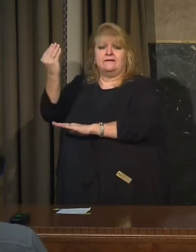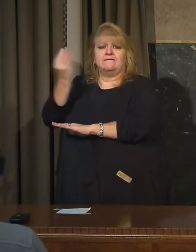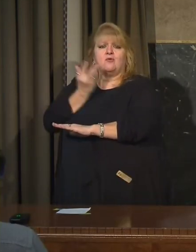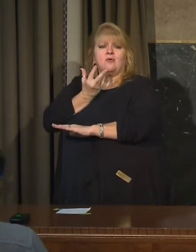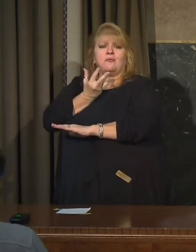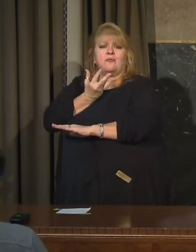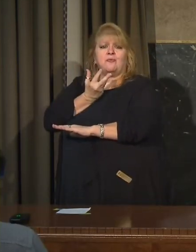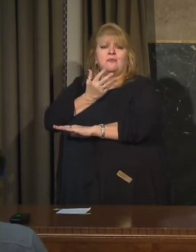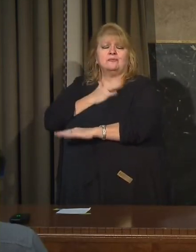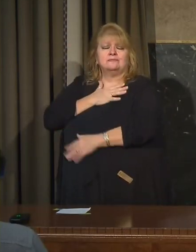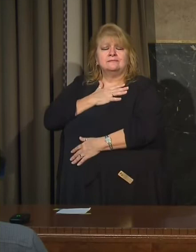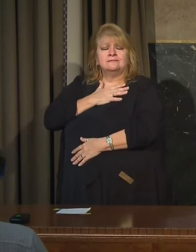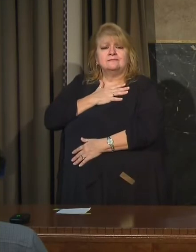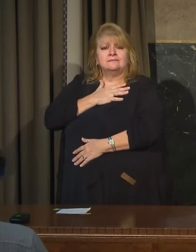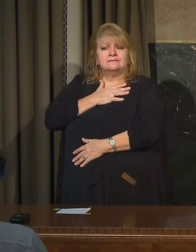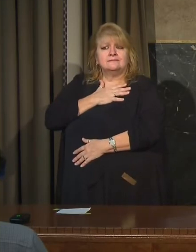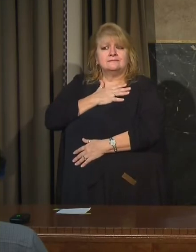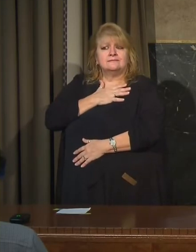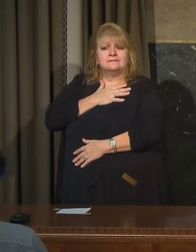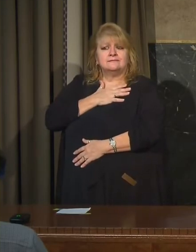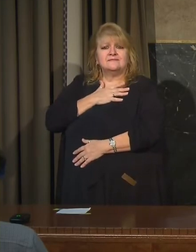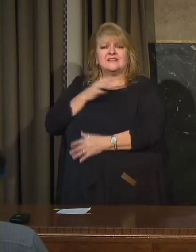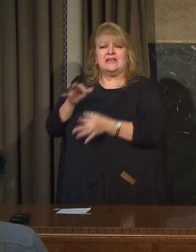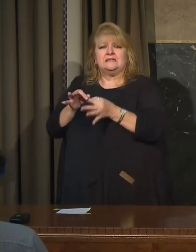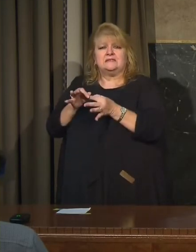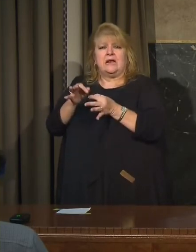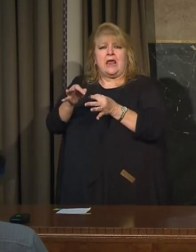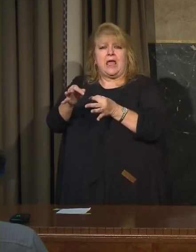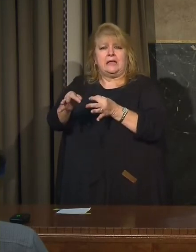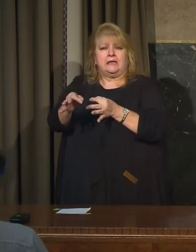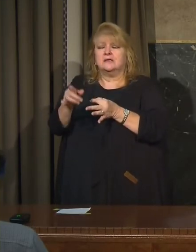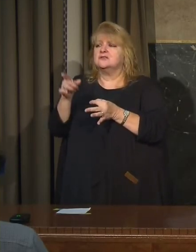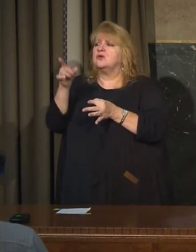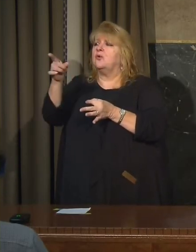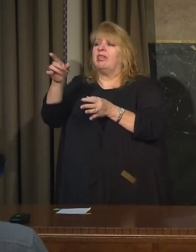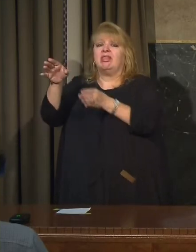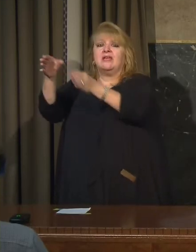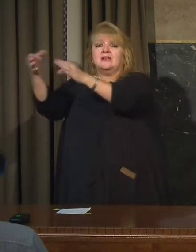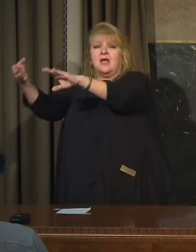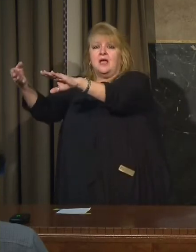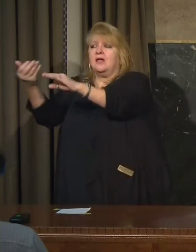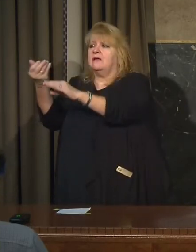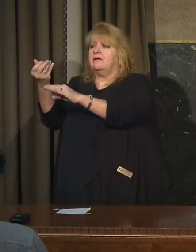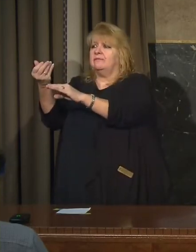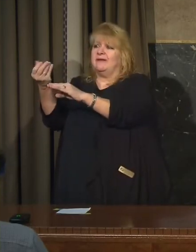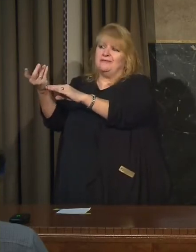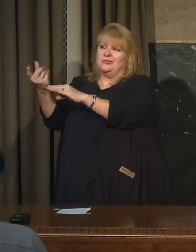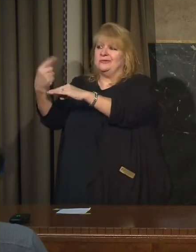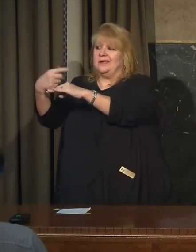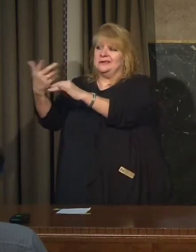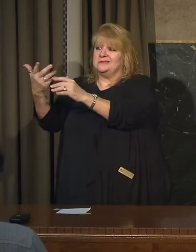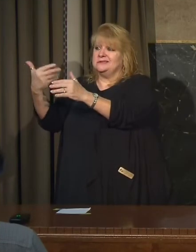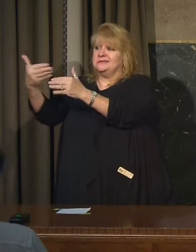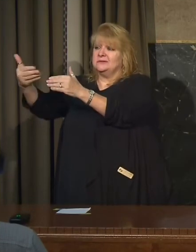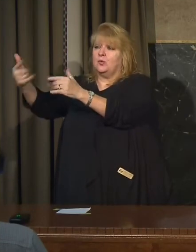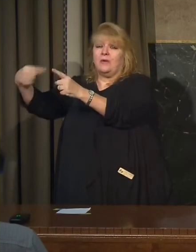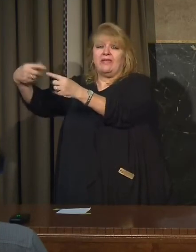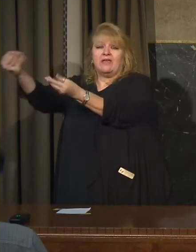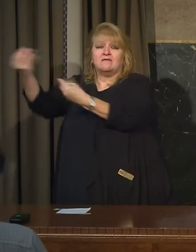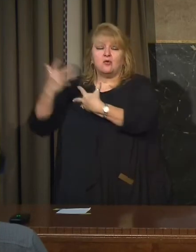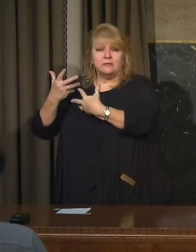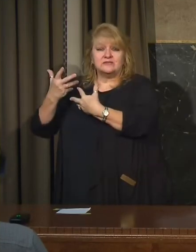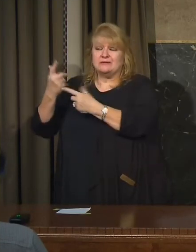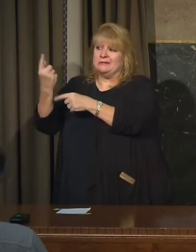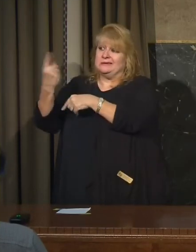reported to us. It's a lagging measure. But just going back the past couple weeks, we've had